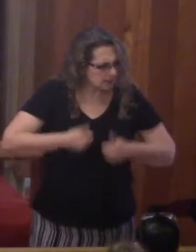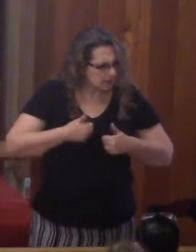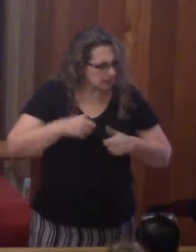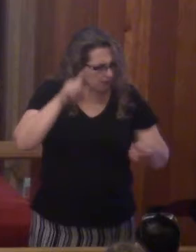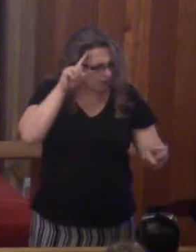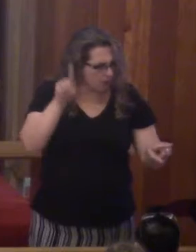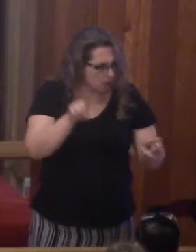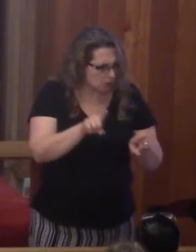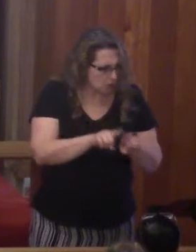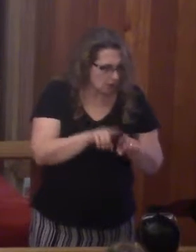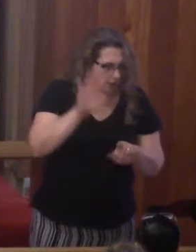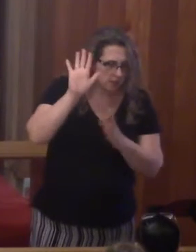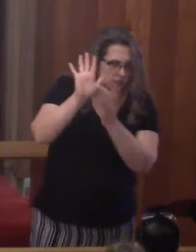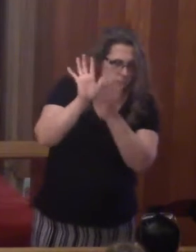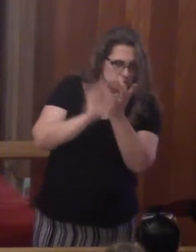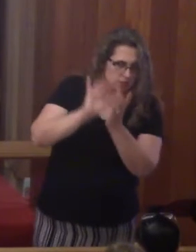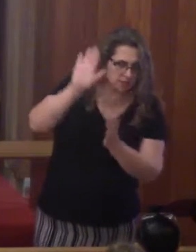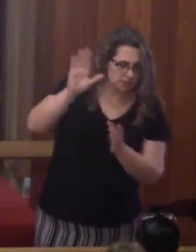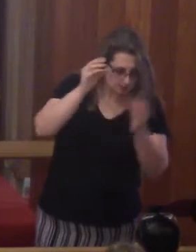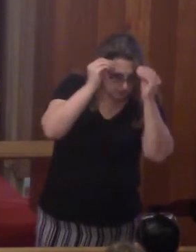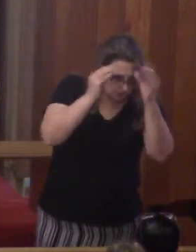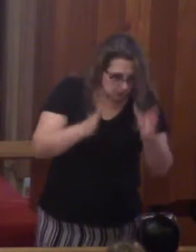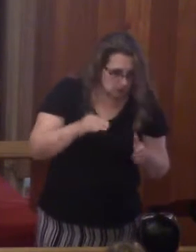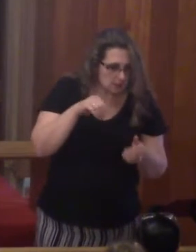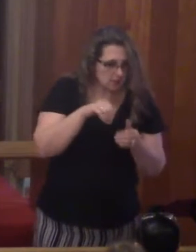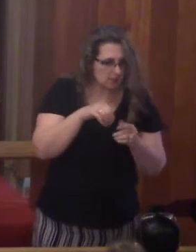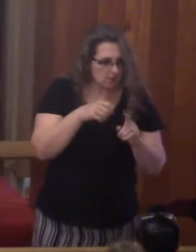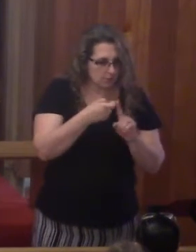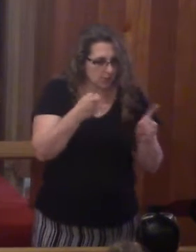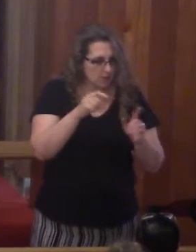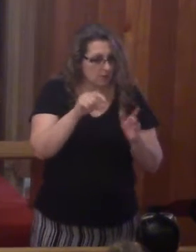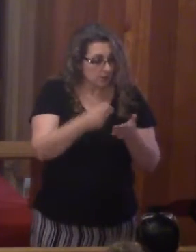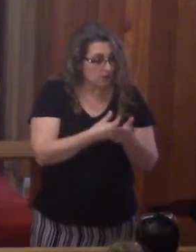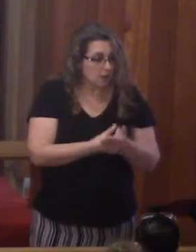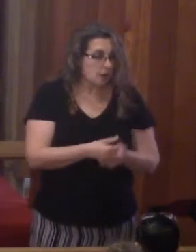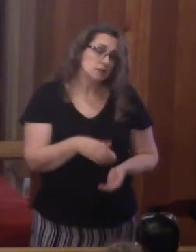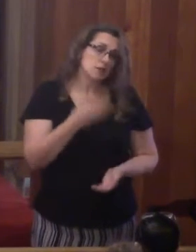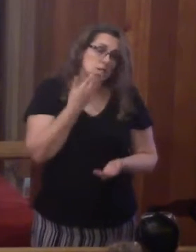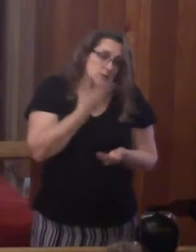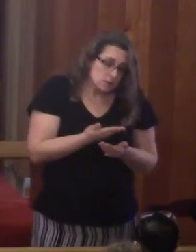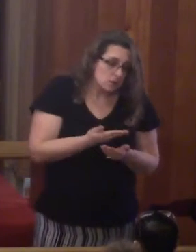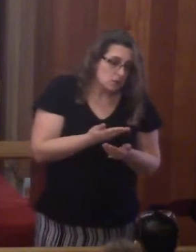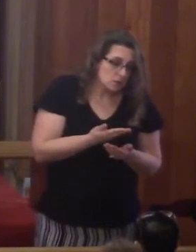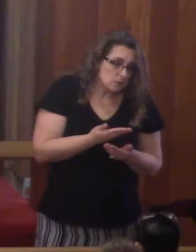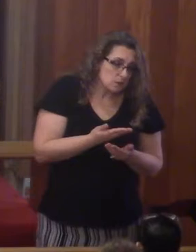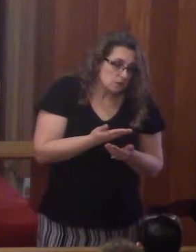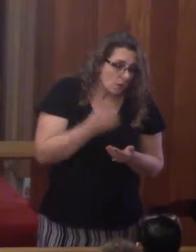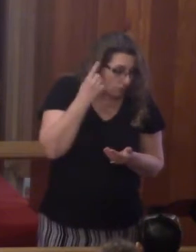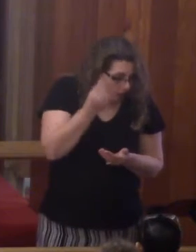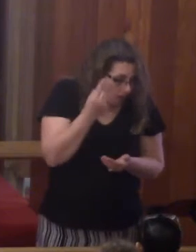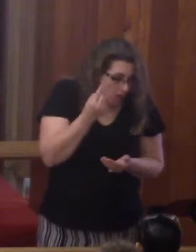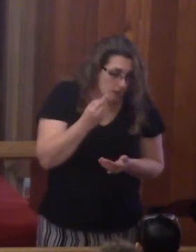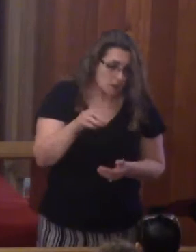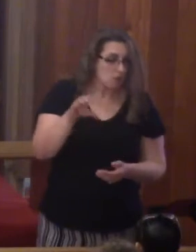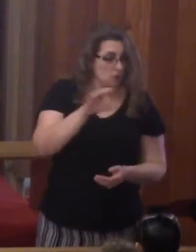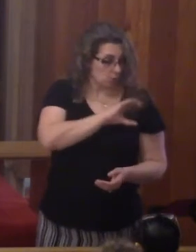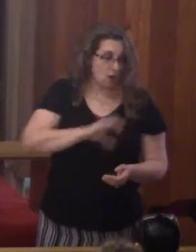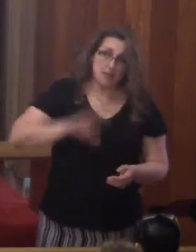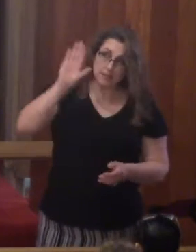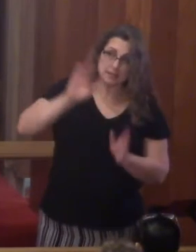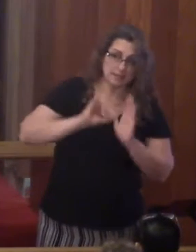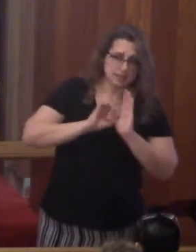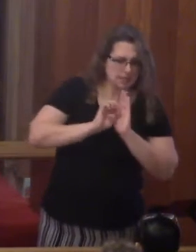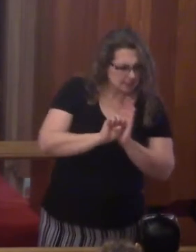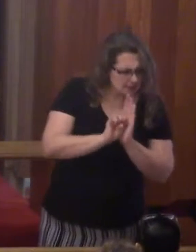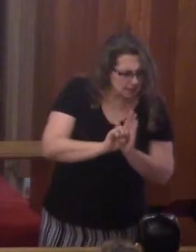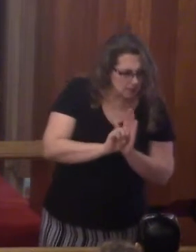teachings of Jesus as found in the 4 Gospels. Which is a good intention. Christ is our example. But as